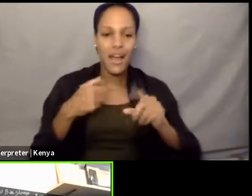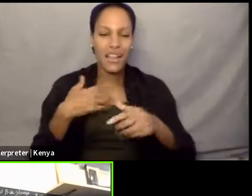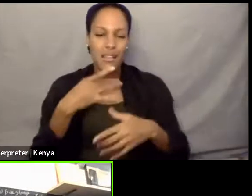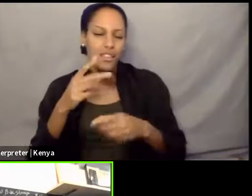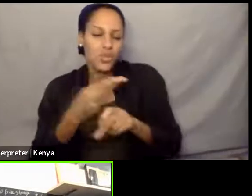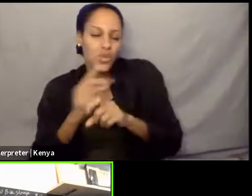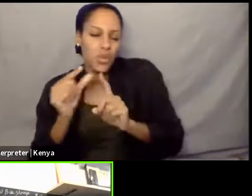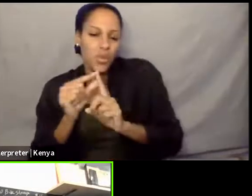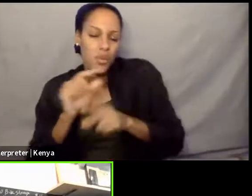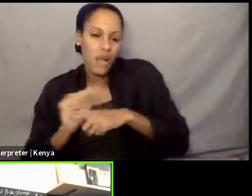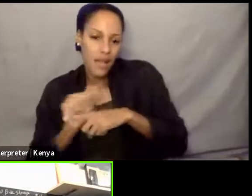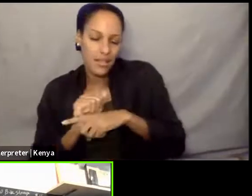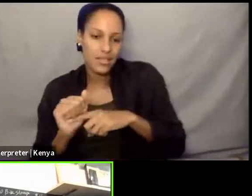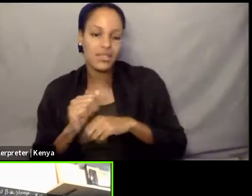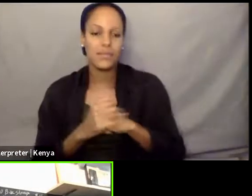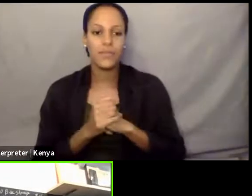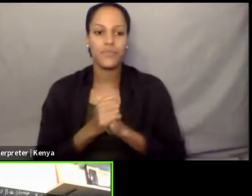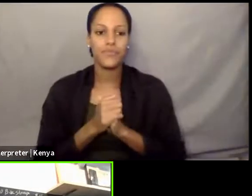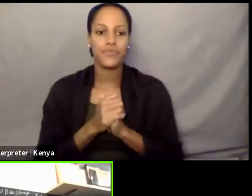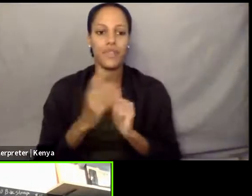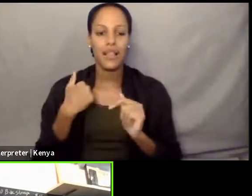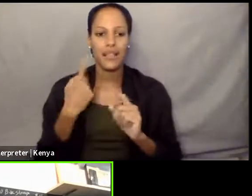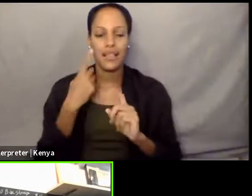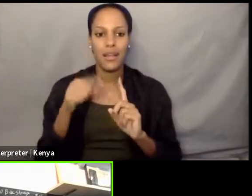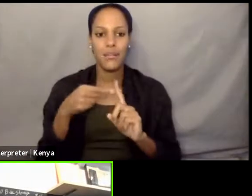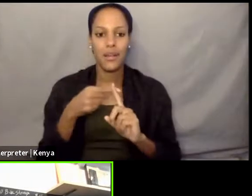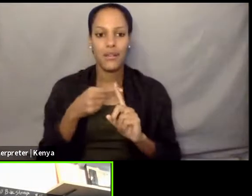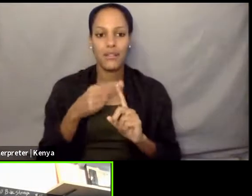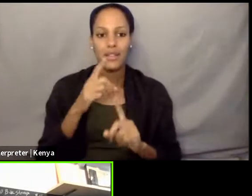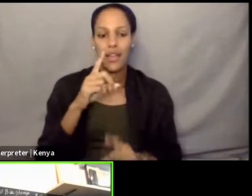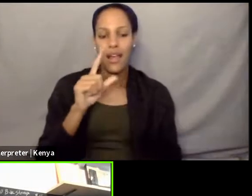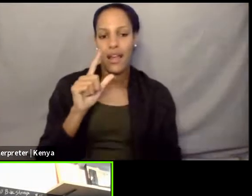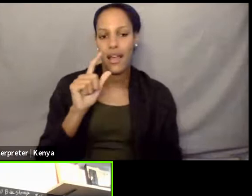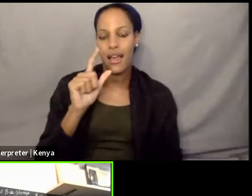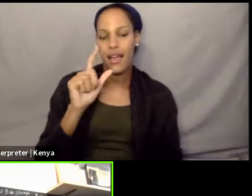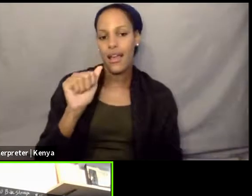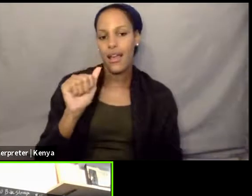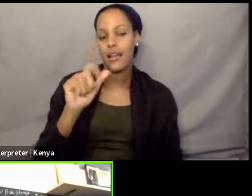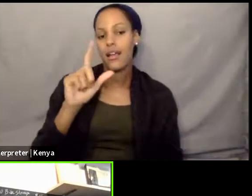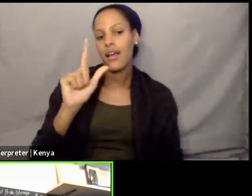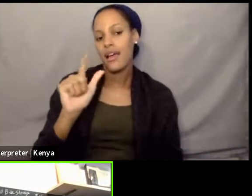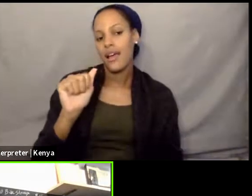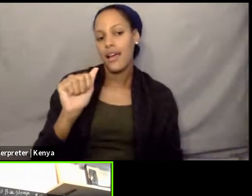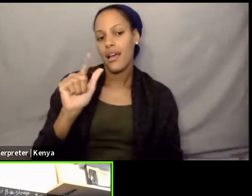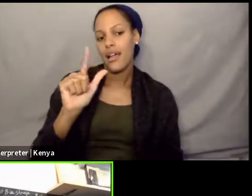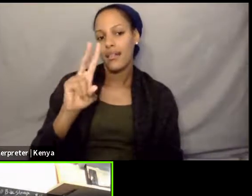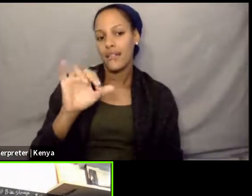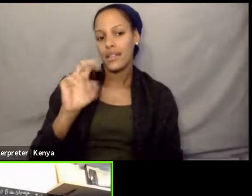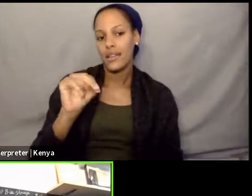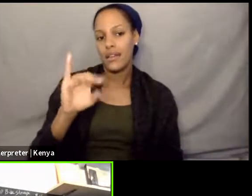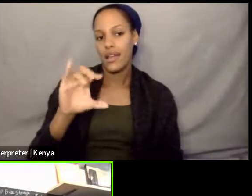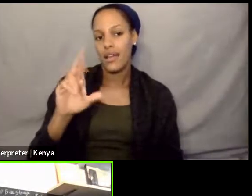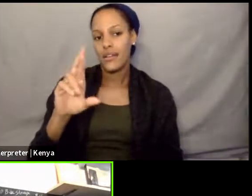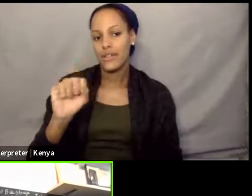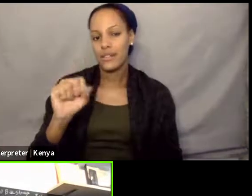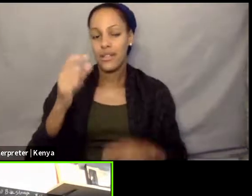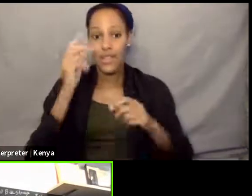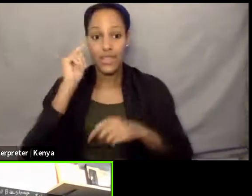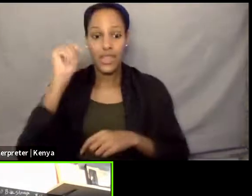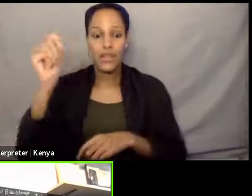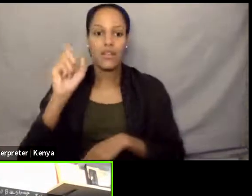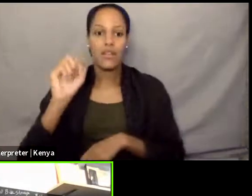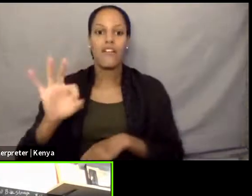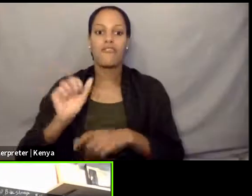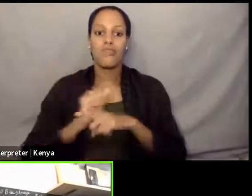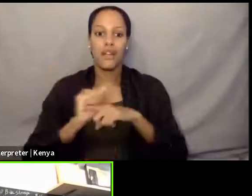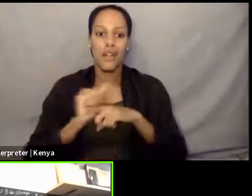in the previous readings, but I think of Allen Iverson when I say the word practice. I think of like a kind of theory of practice that means it's daily, it's